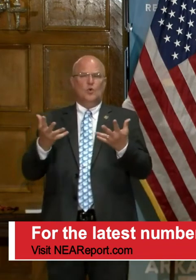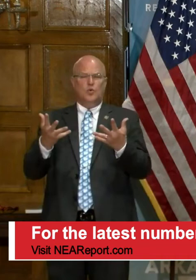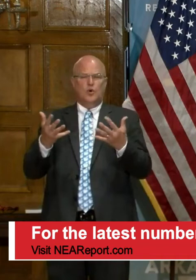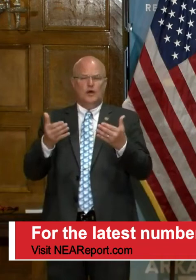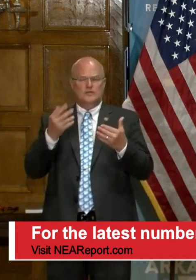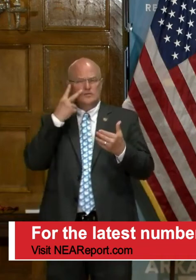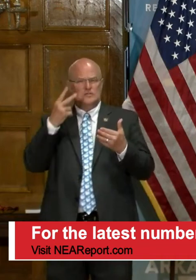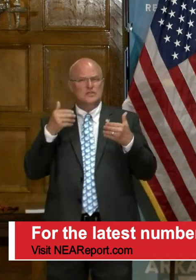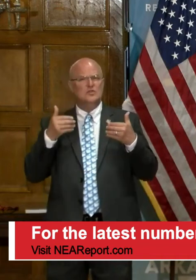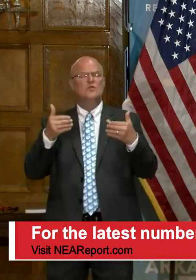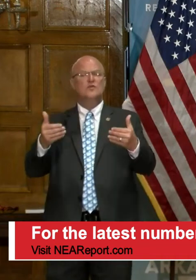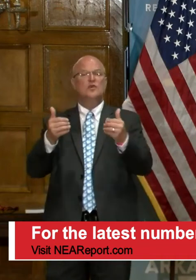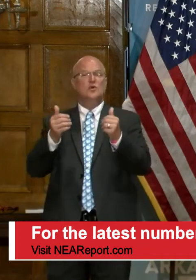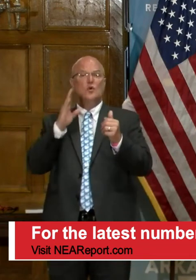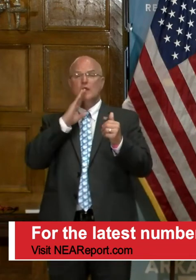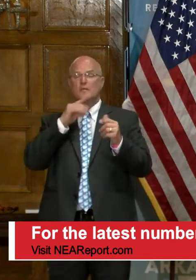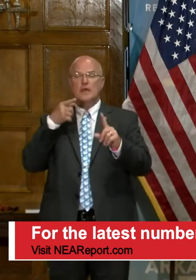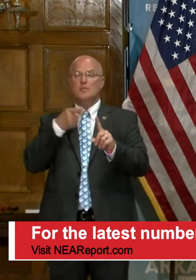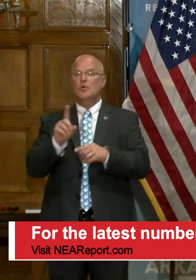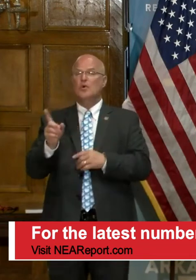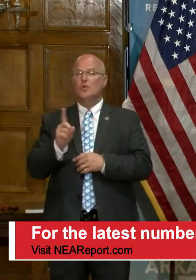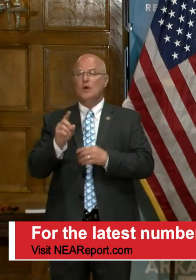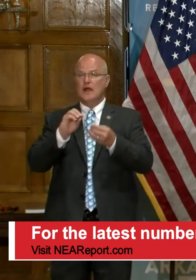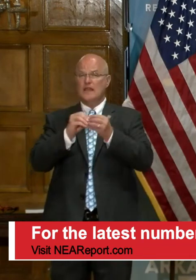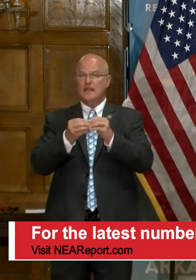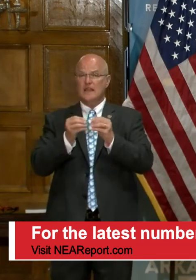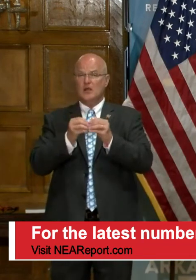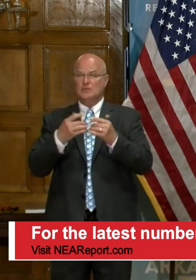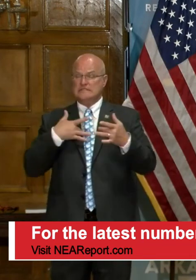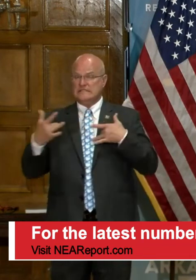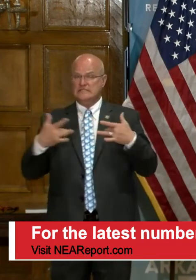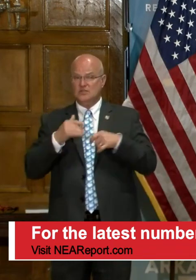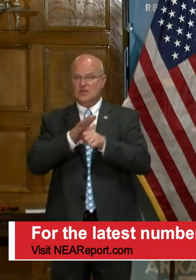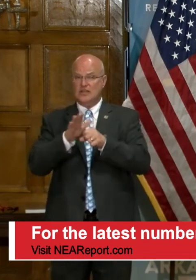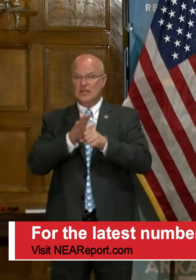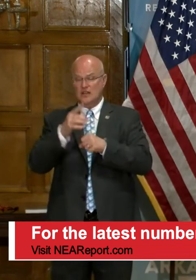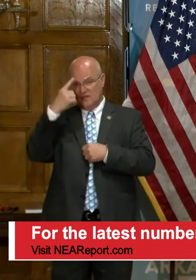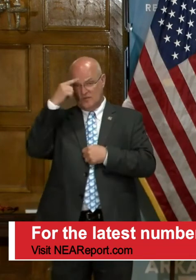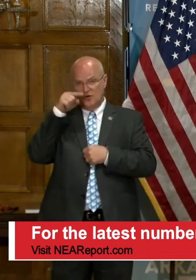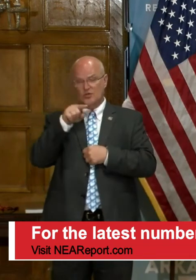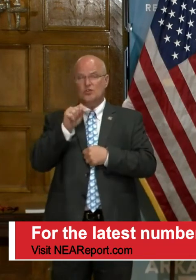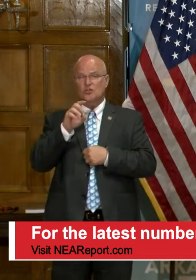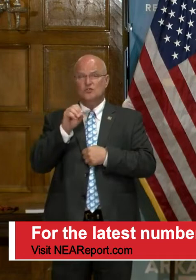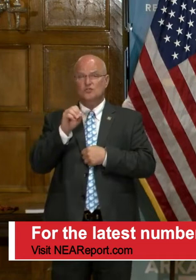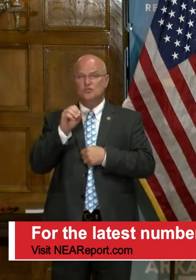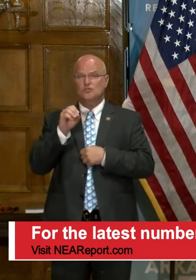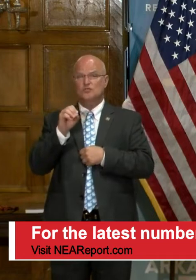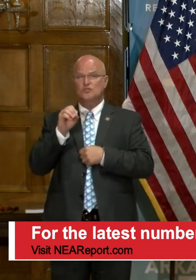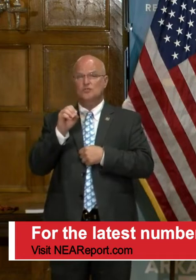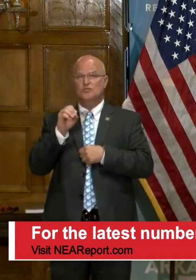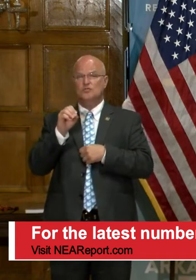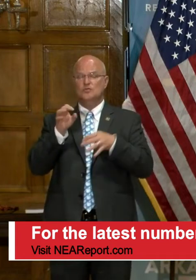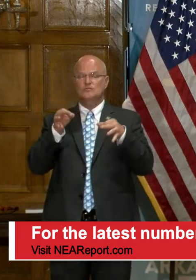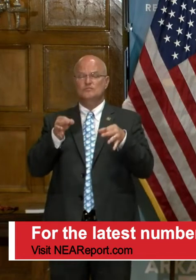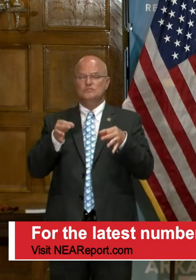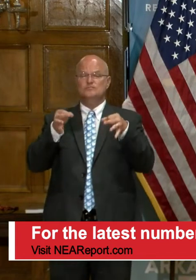forward, would there be a point where the numbers would be concerning enough for you to revisit